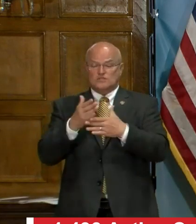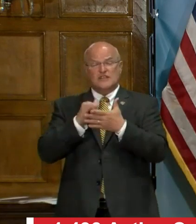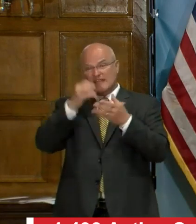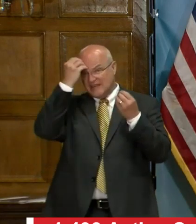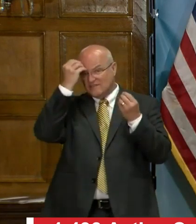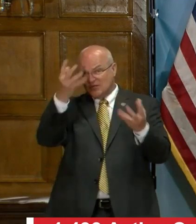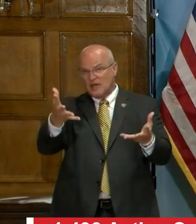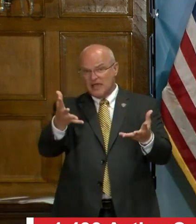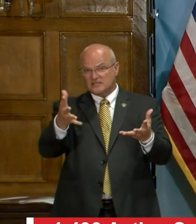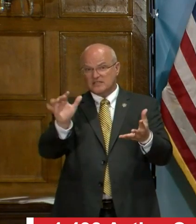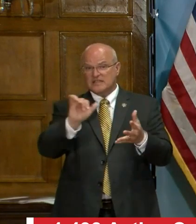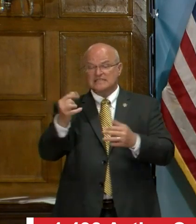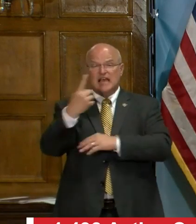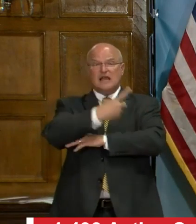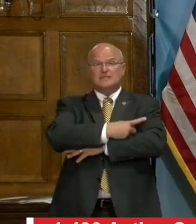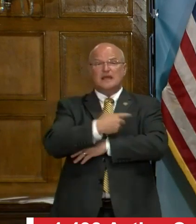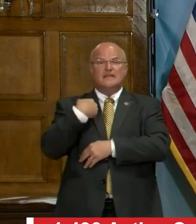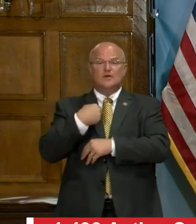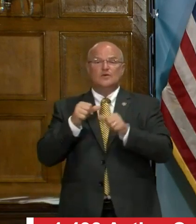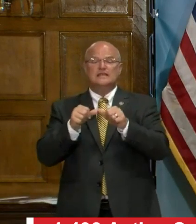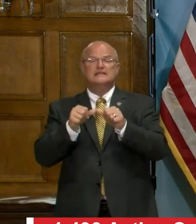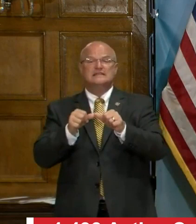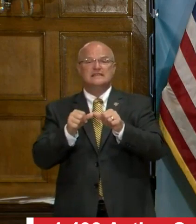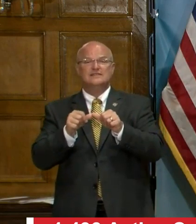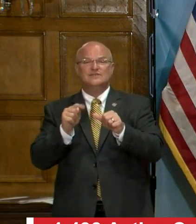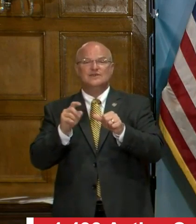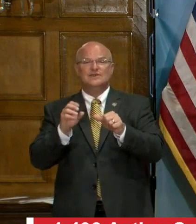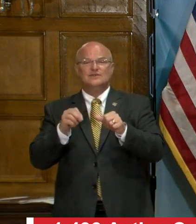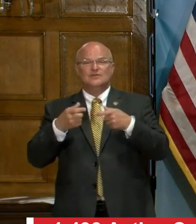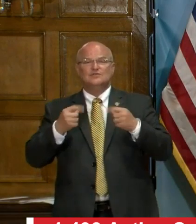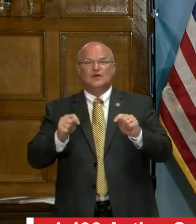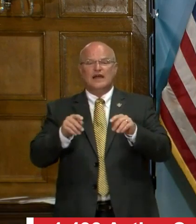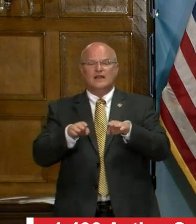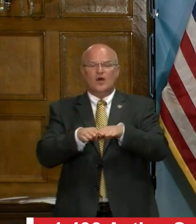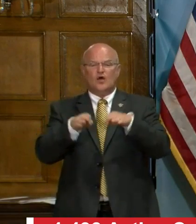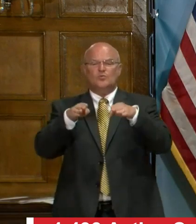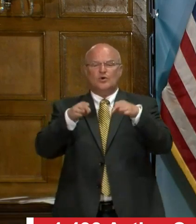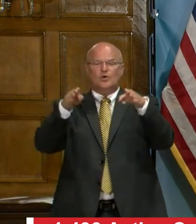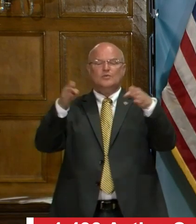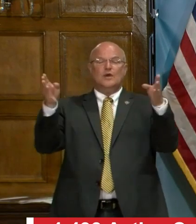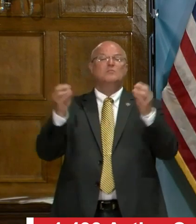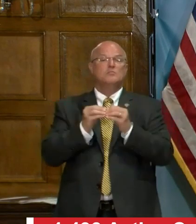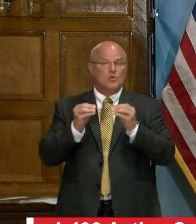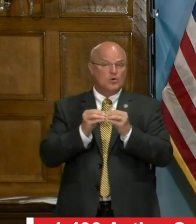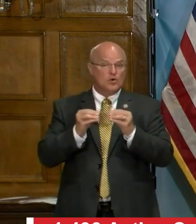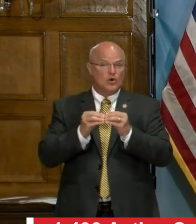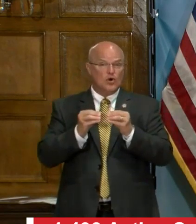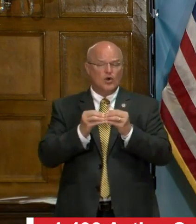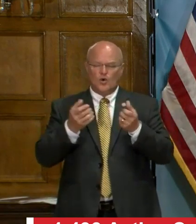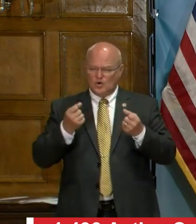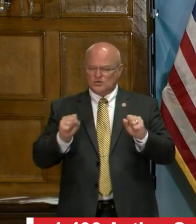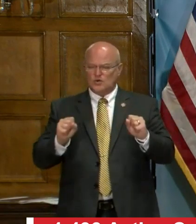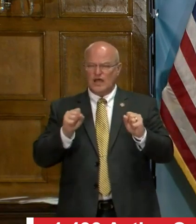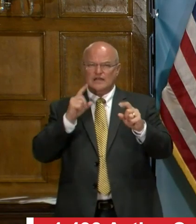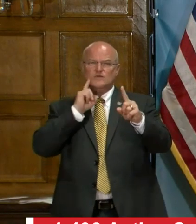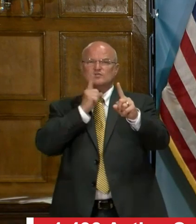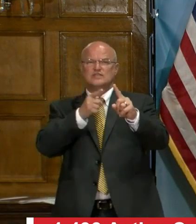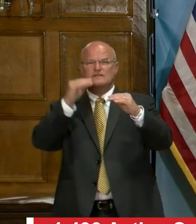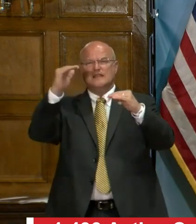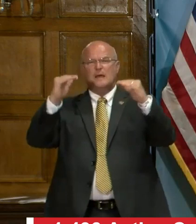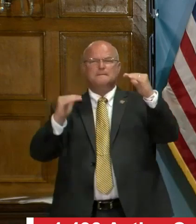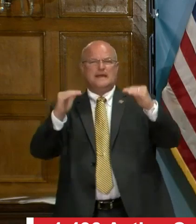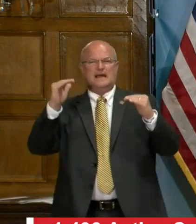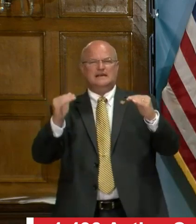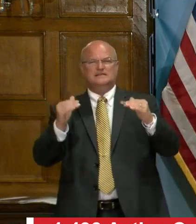that information on the same day that we continue to try to lift some of the restrictions. And we're trying to achieve that balance.